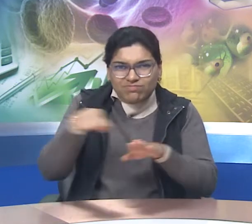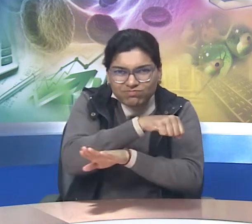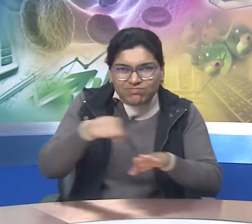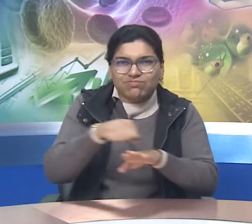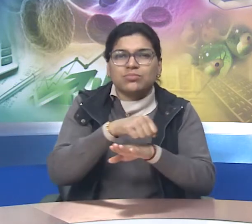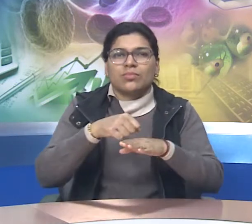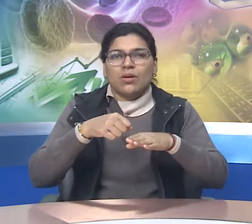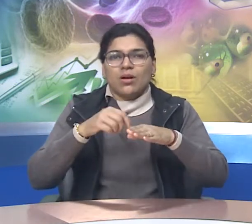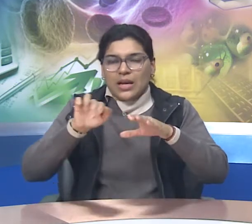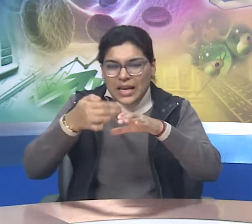the others,